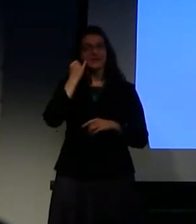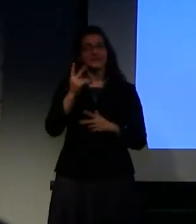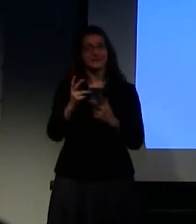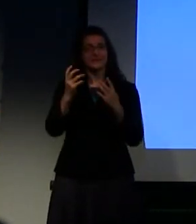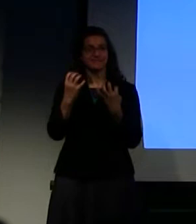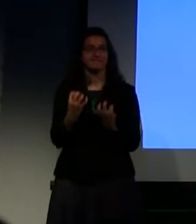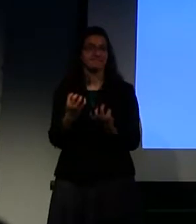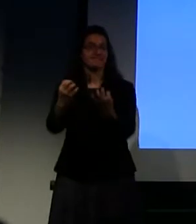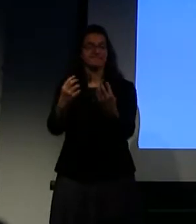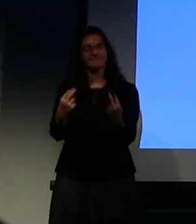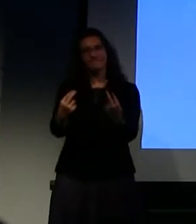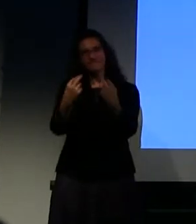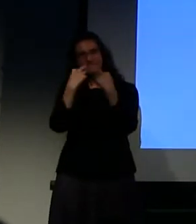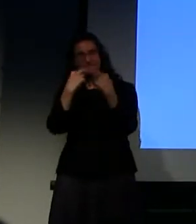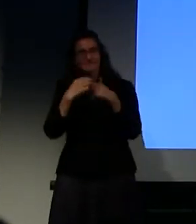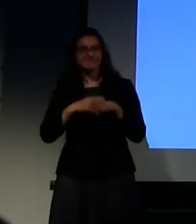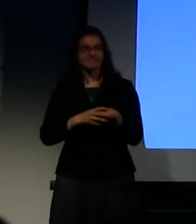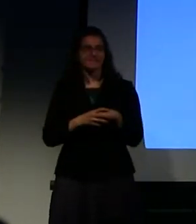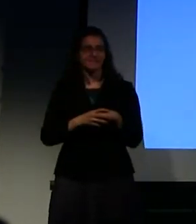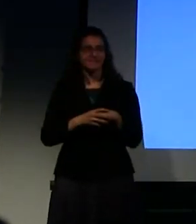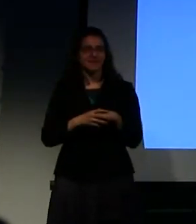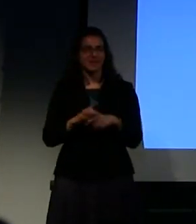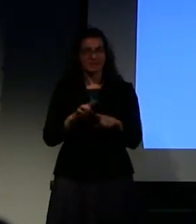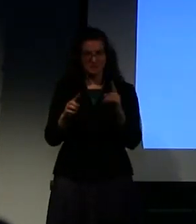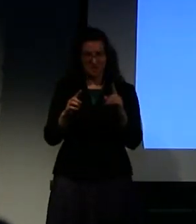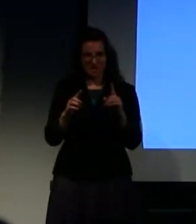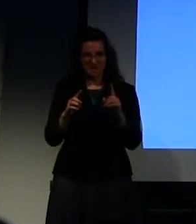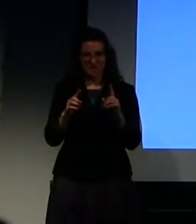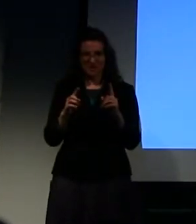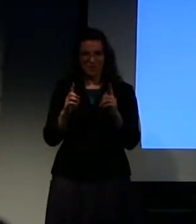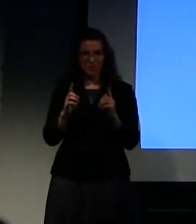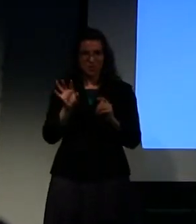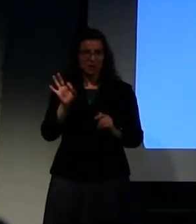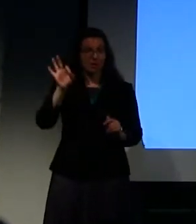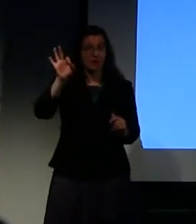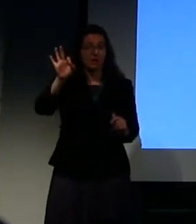to leave you with something that says, now there's a challenge.